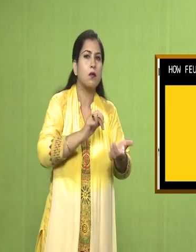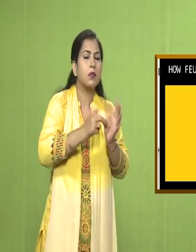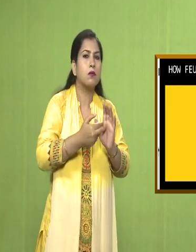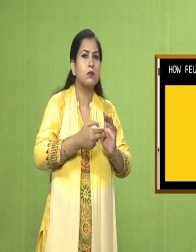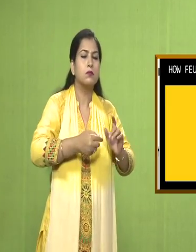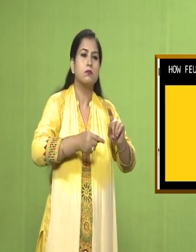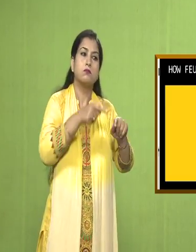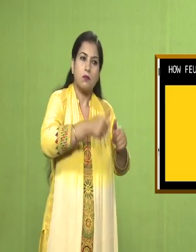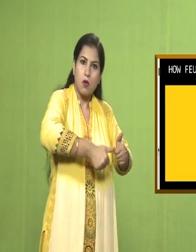for the Lord.